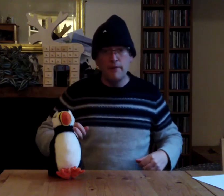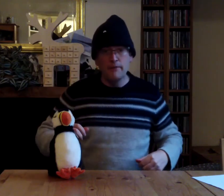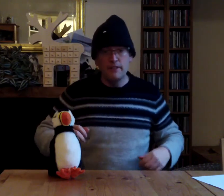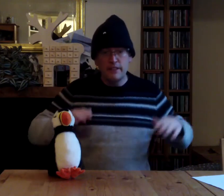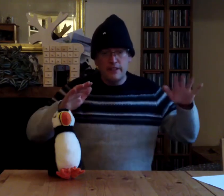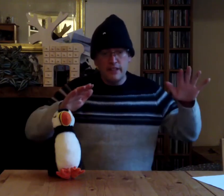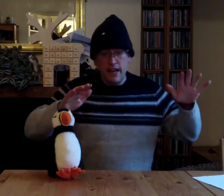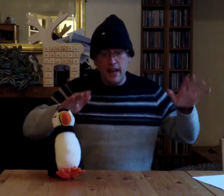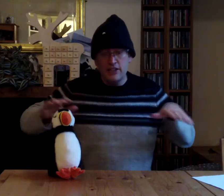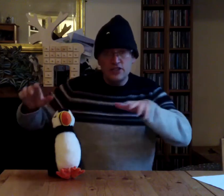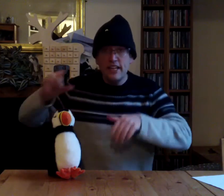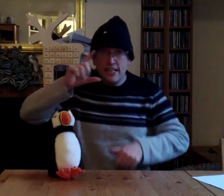a